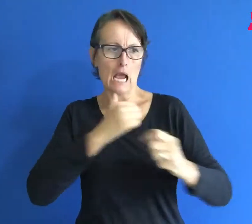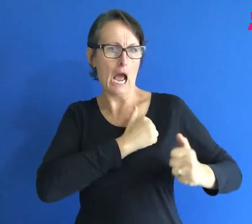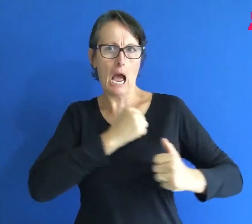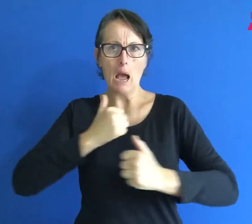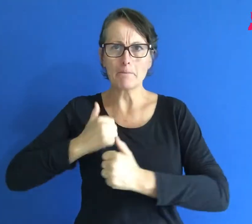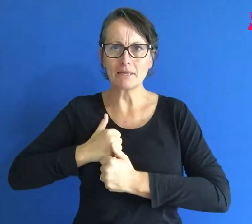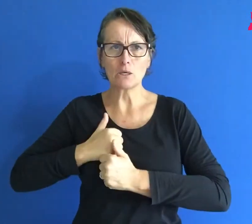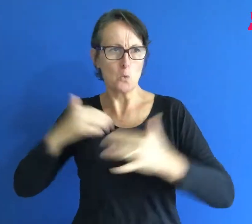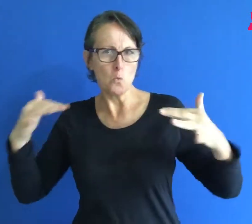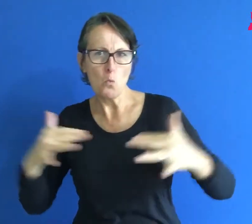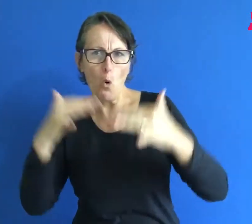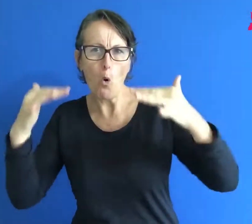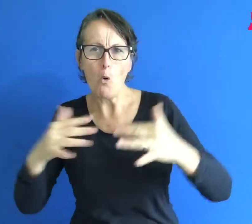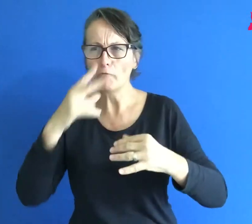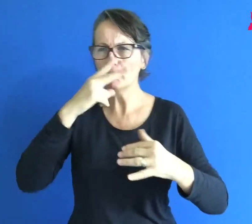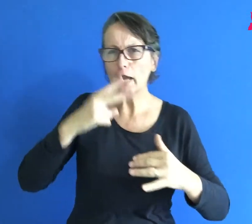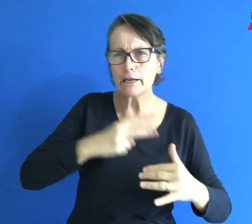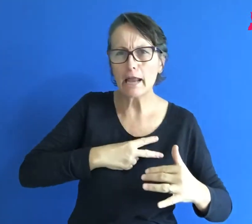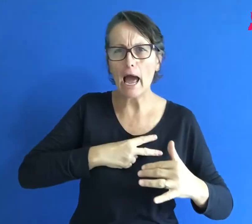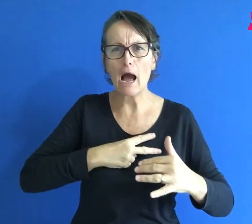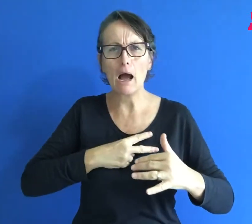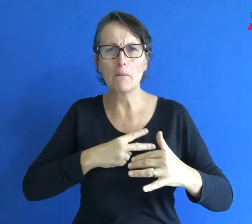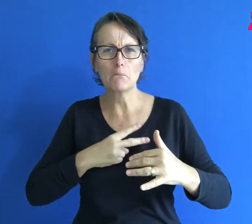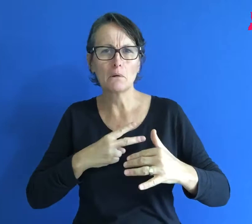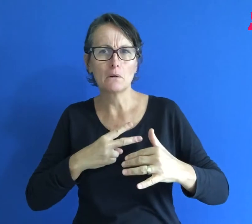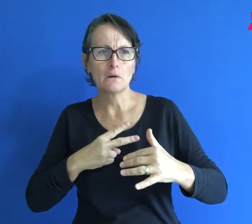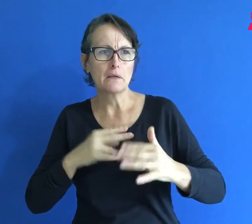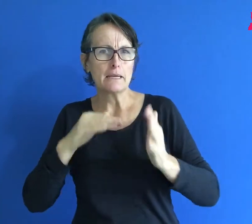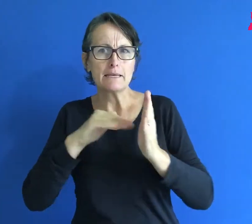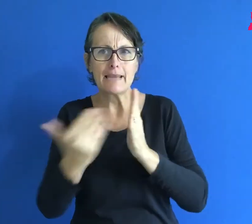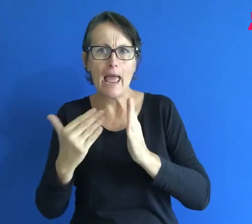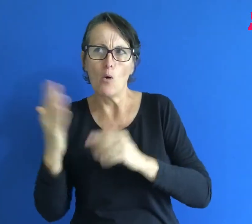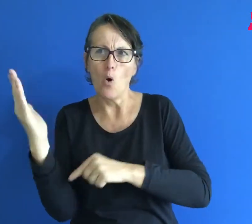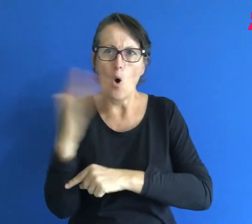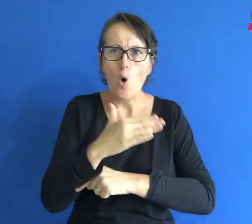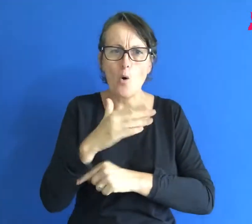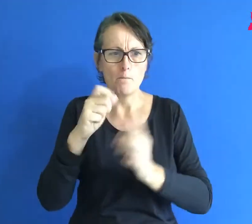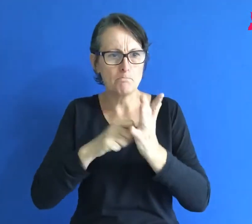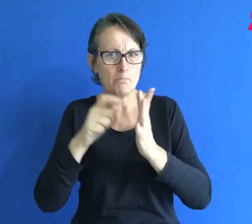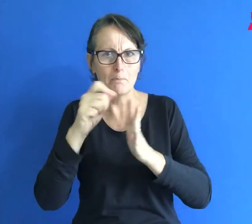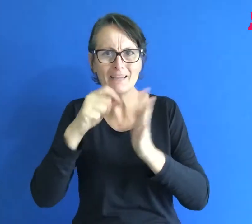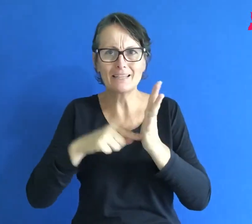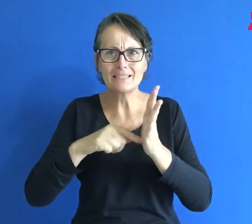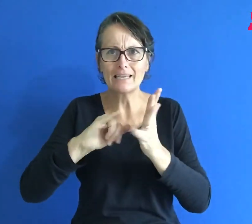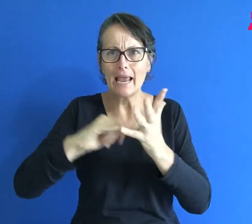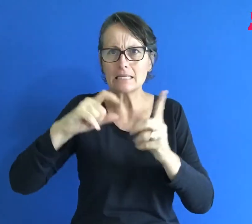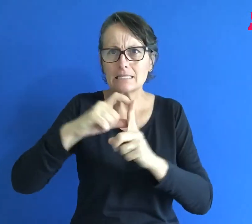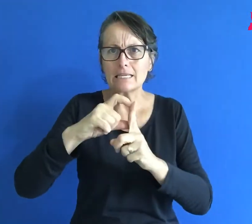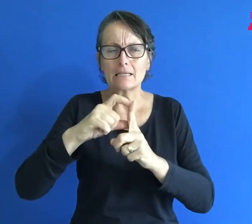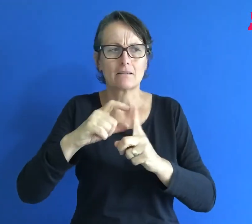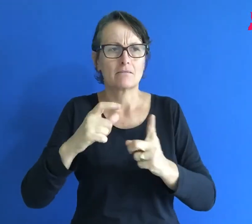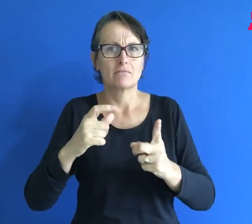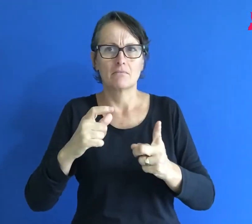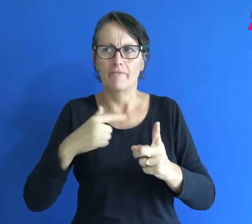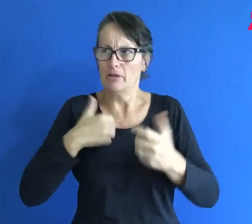in Nam, who's now living in a cabin in the woods because he's got PTSD and growls at people. PTSD actually feeds